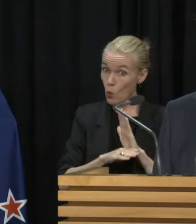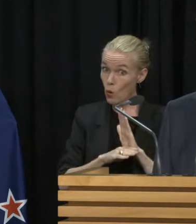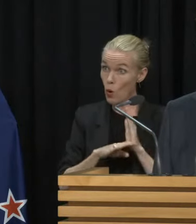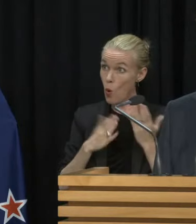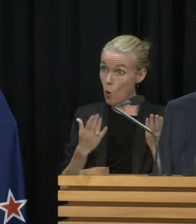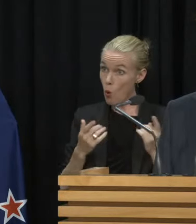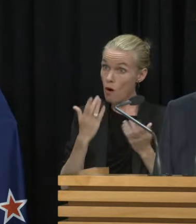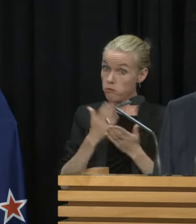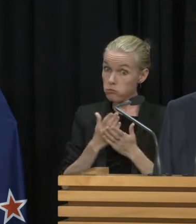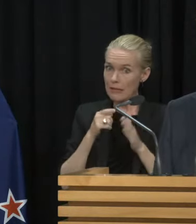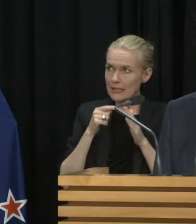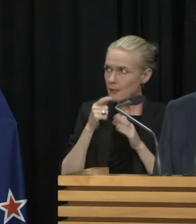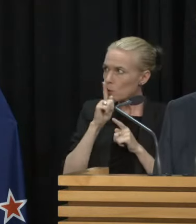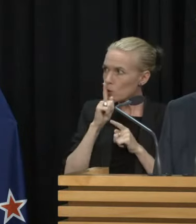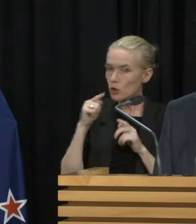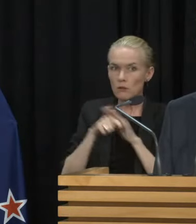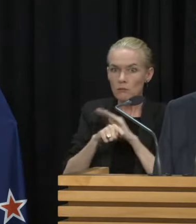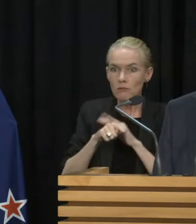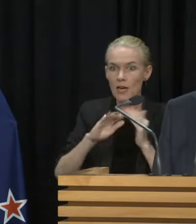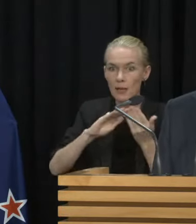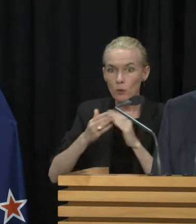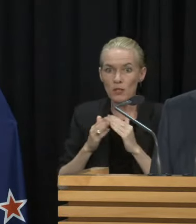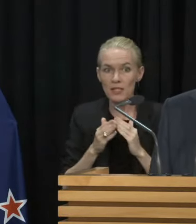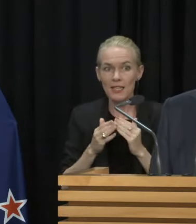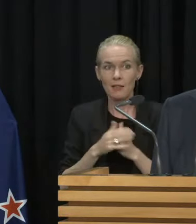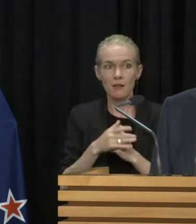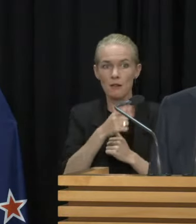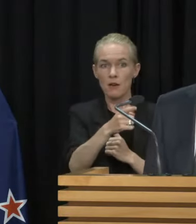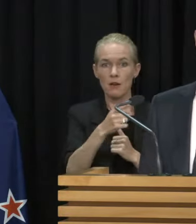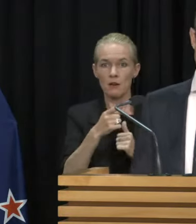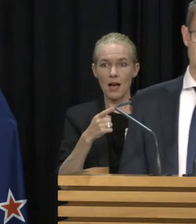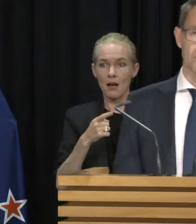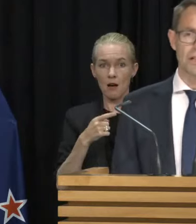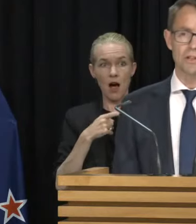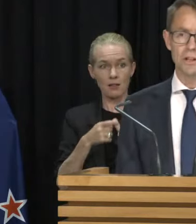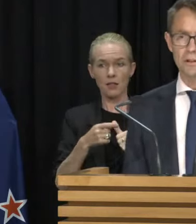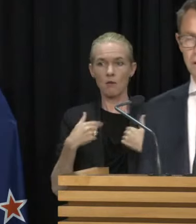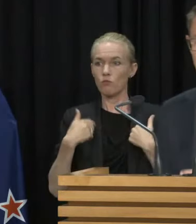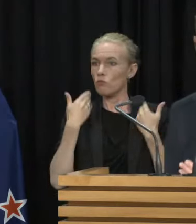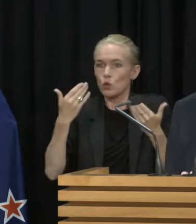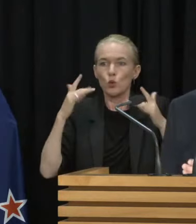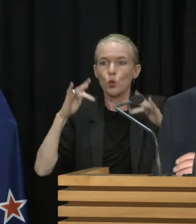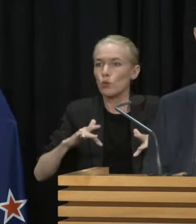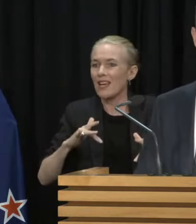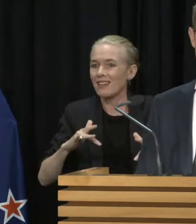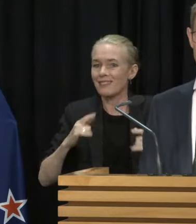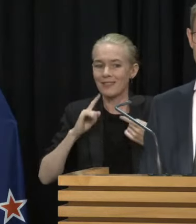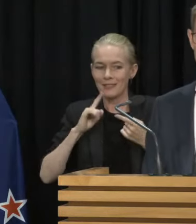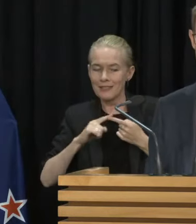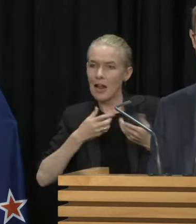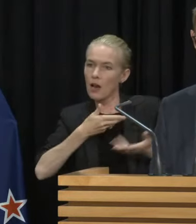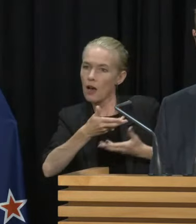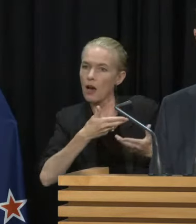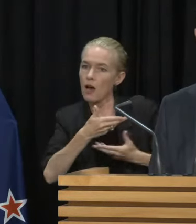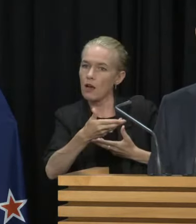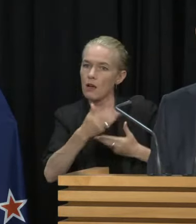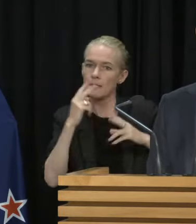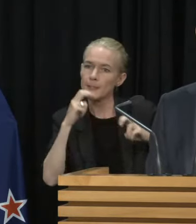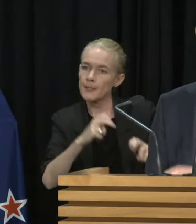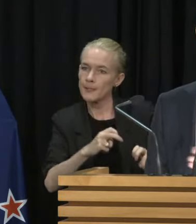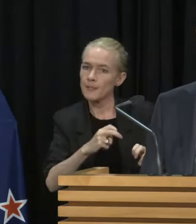community, how fastidiously were they contact tracing? We simply don't have that information yet, but that will be exactly what